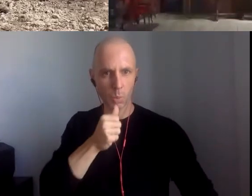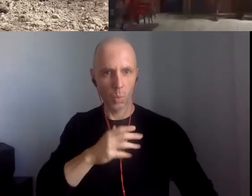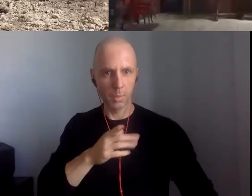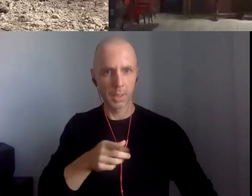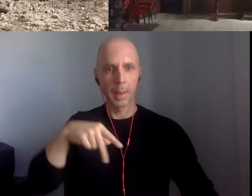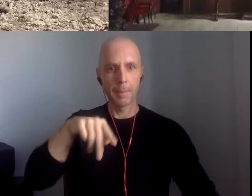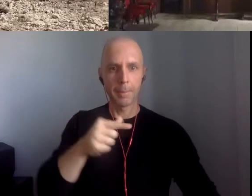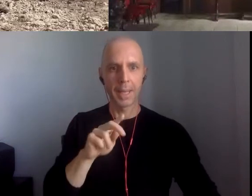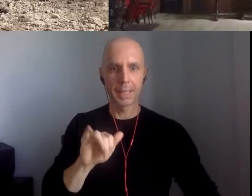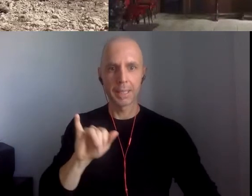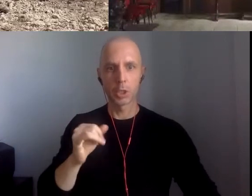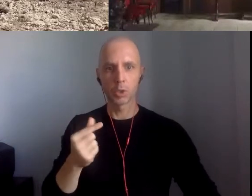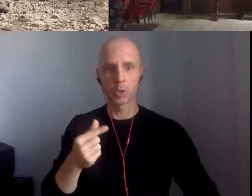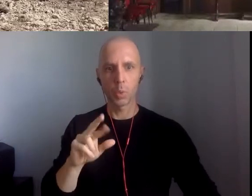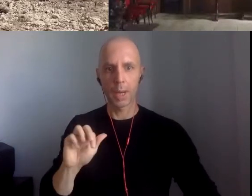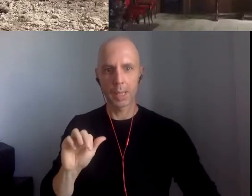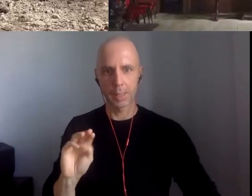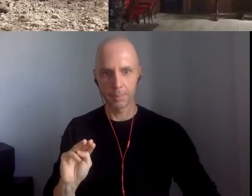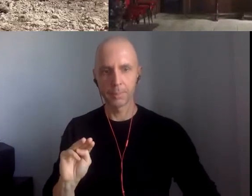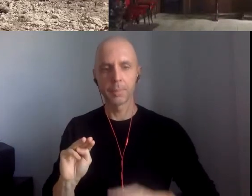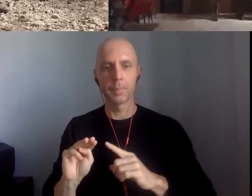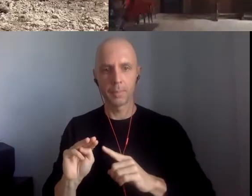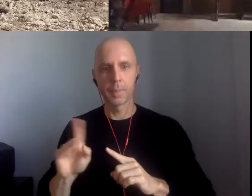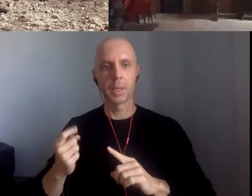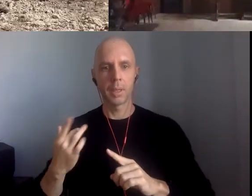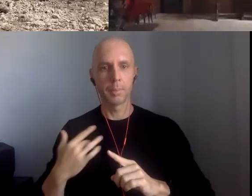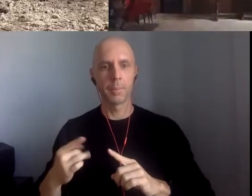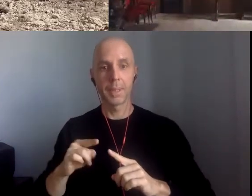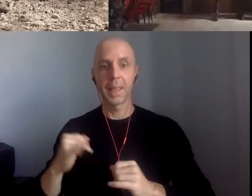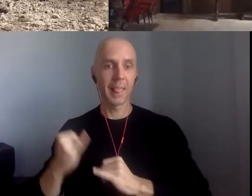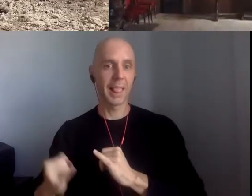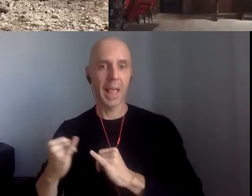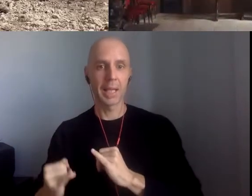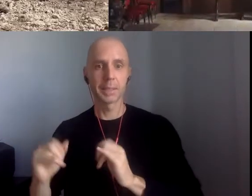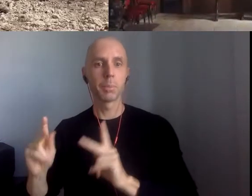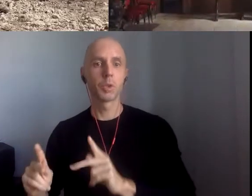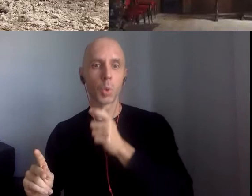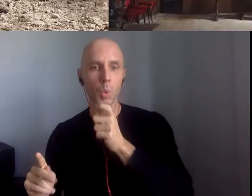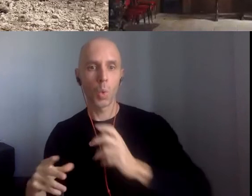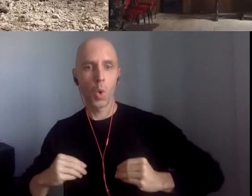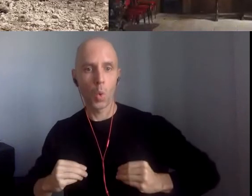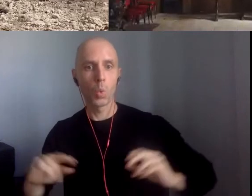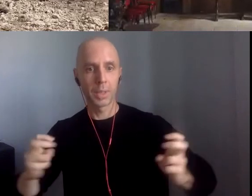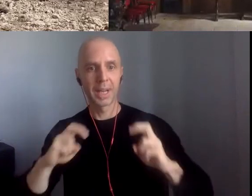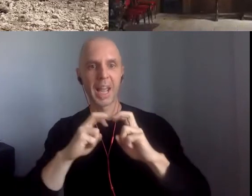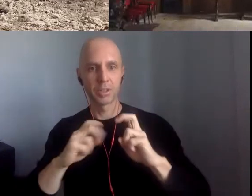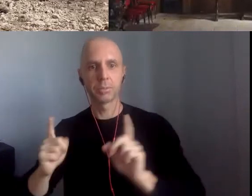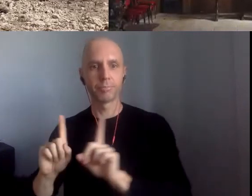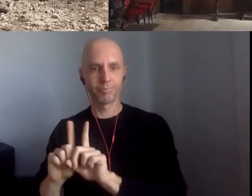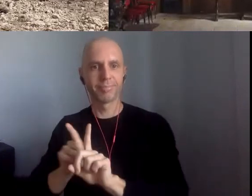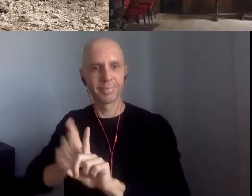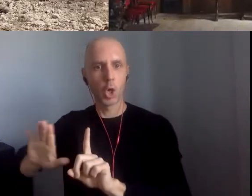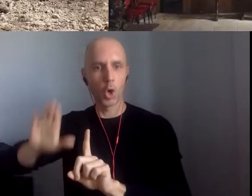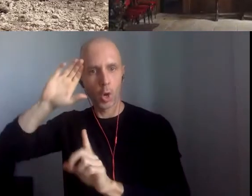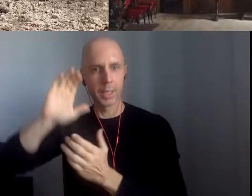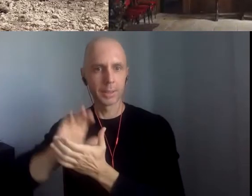married to Sir Paul Latham's butler. Sir Paul Latham is the last private owner of the castle. And she's there with her son.